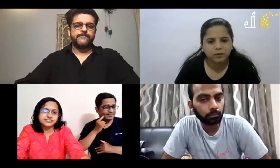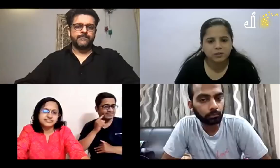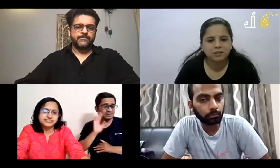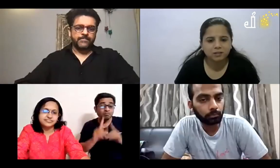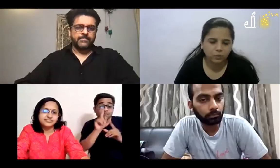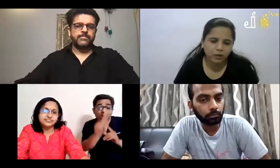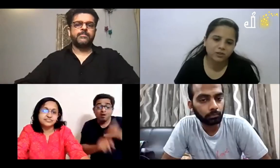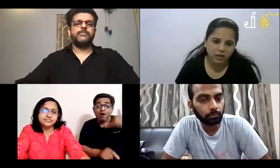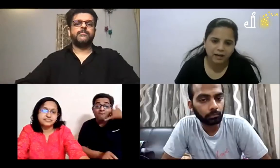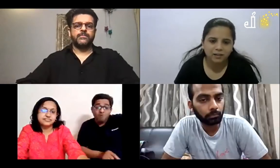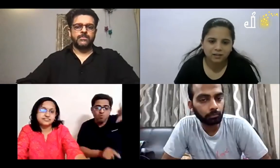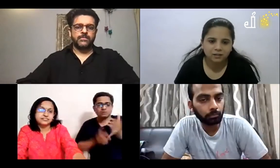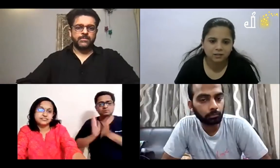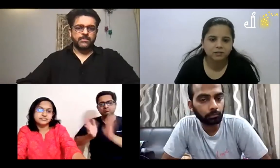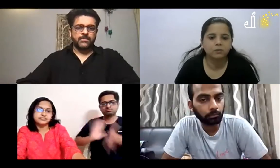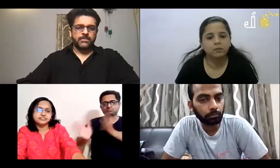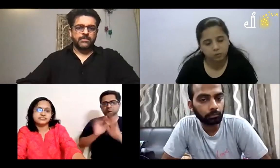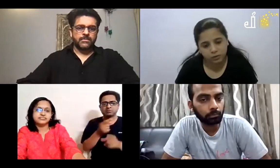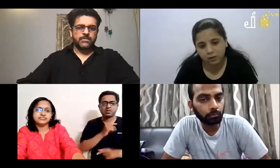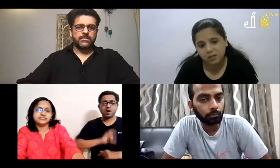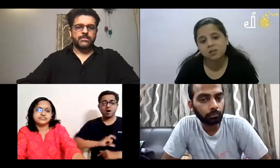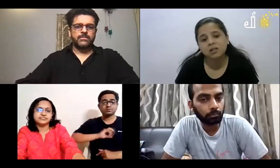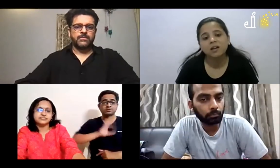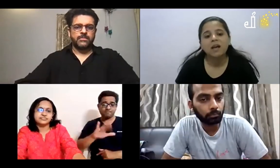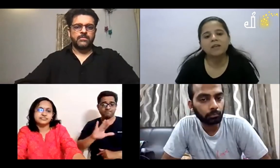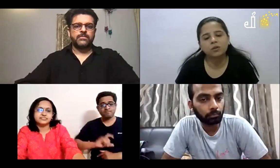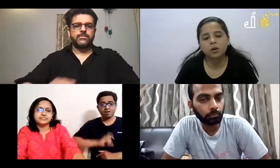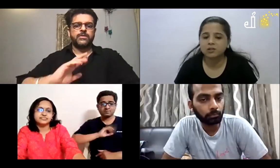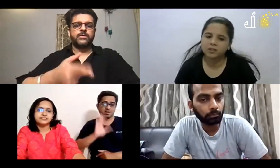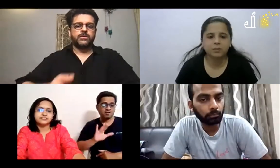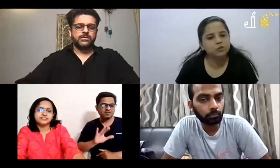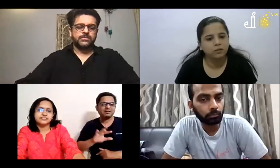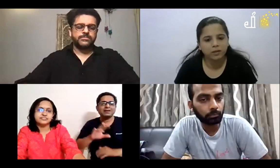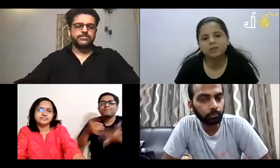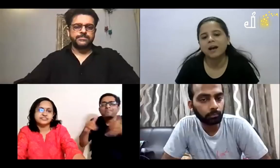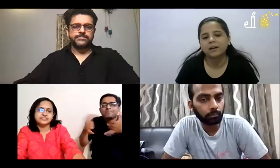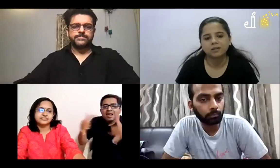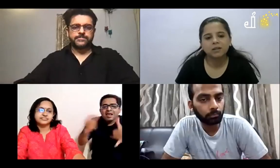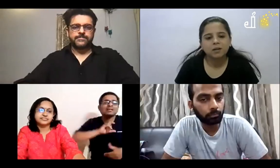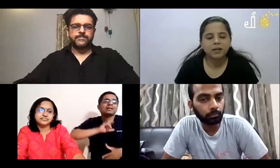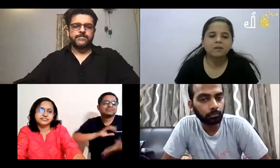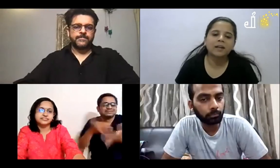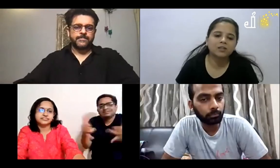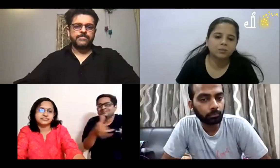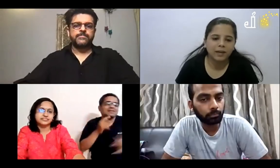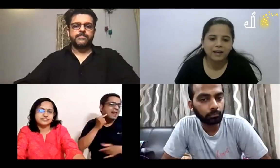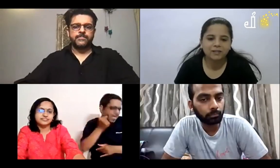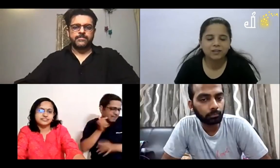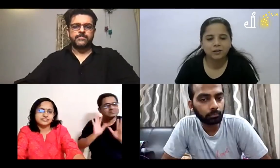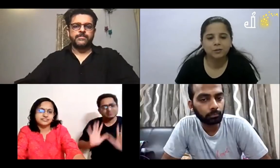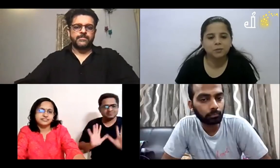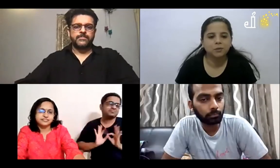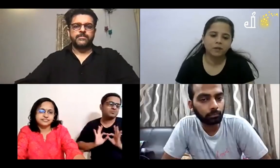only. She's quite shy girl. So yeah, when she has to call, she is much confident in that. But yeah, while she's